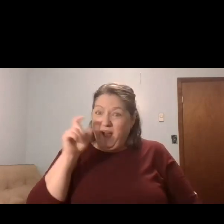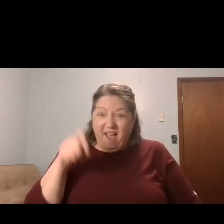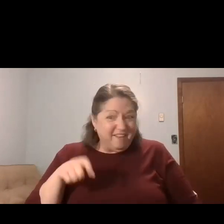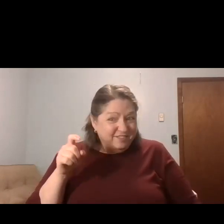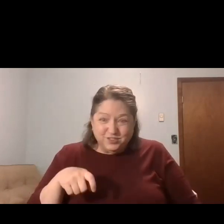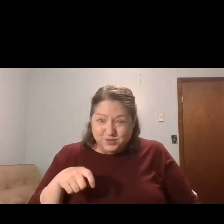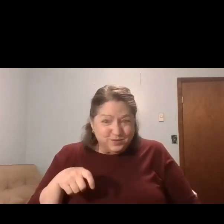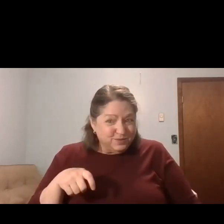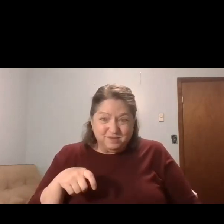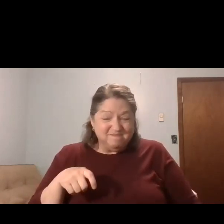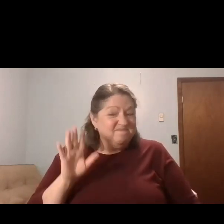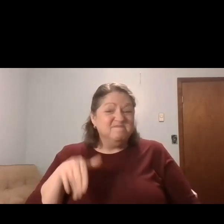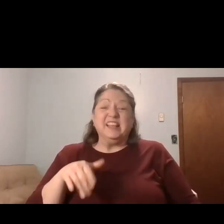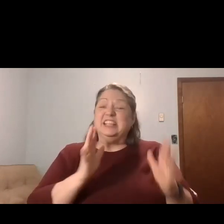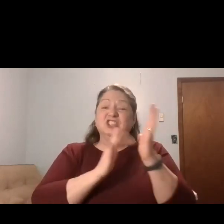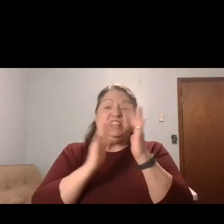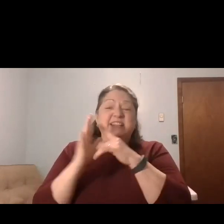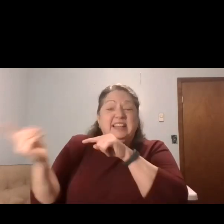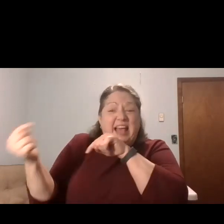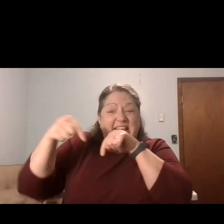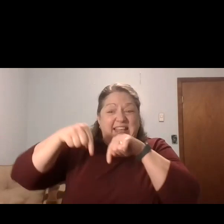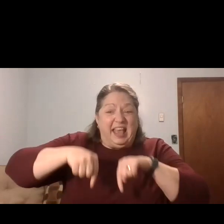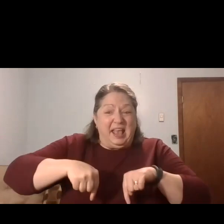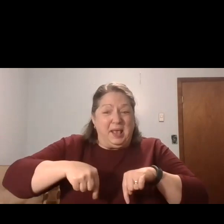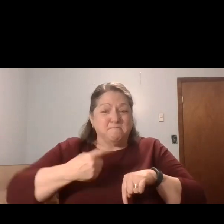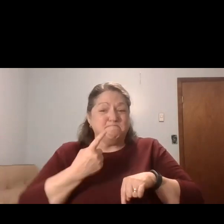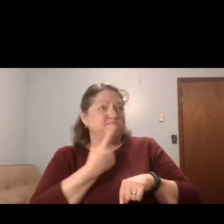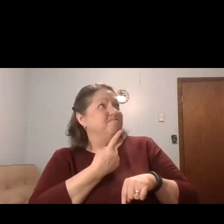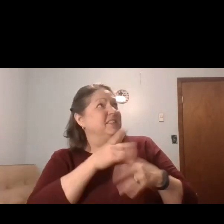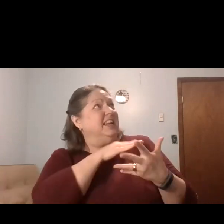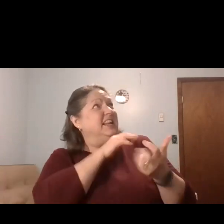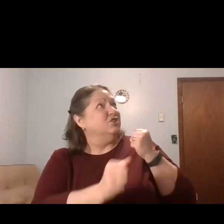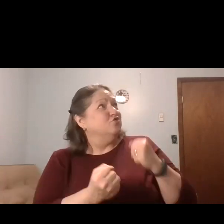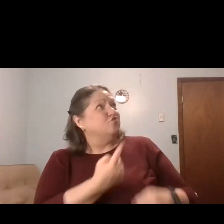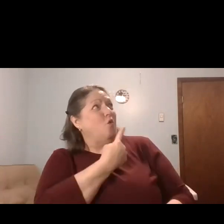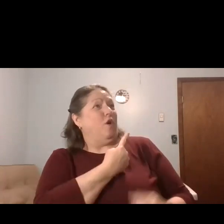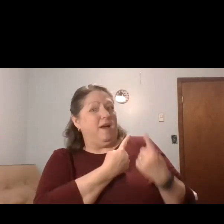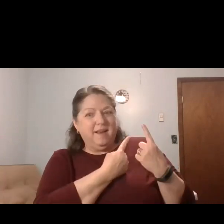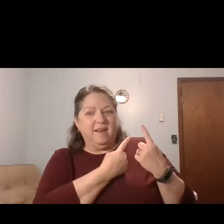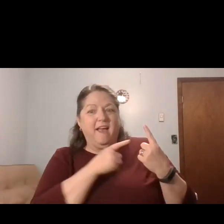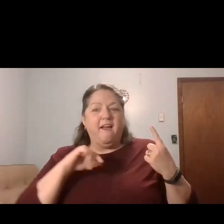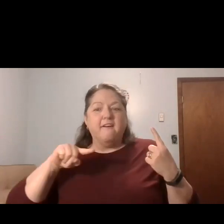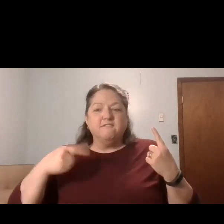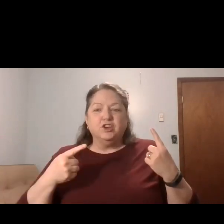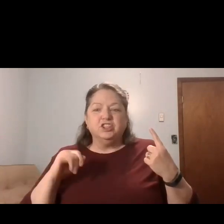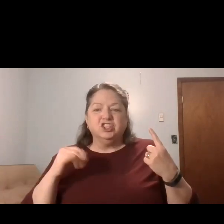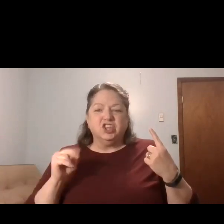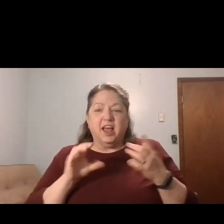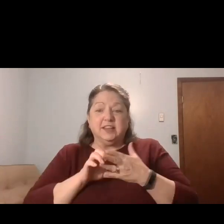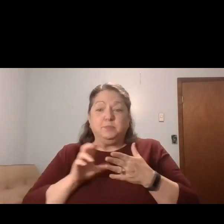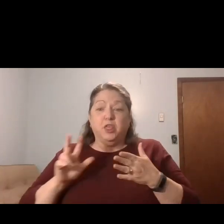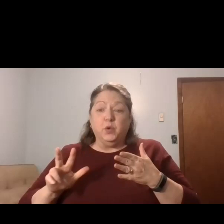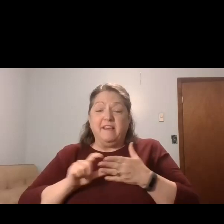that. Jesus came to destroy the works of the devil, according to 1 John 3 and verse 8. In